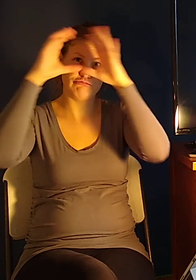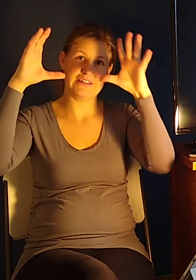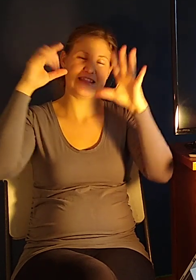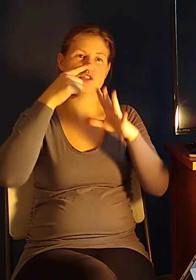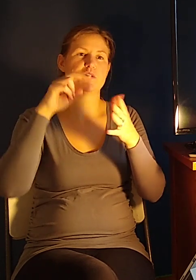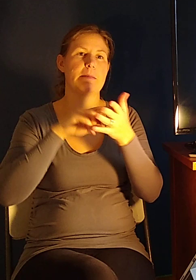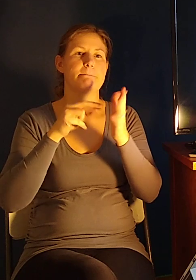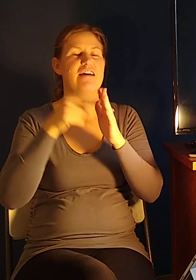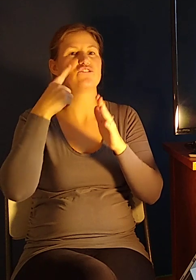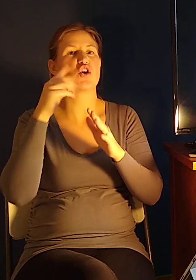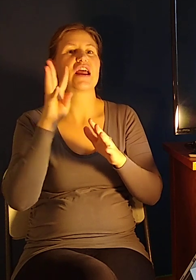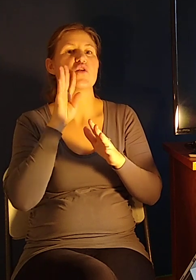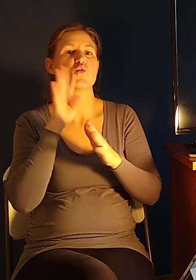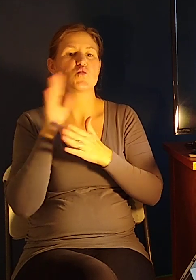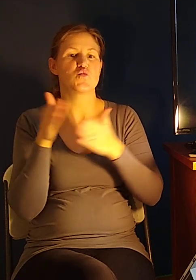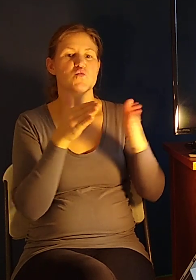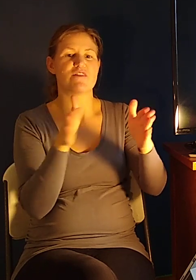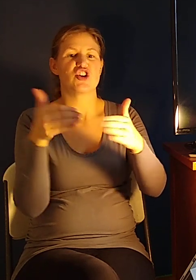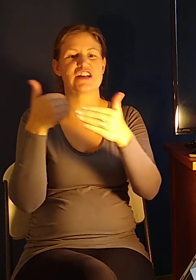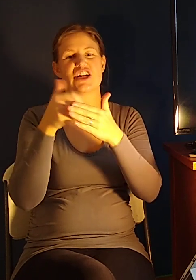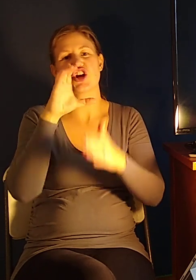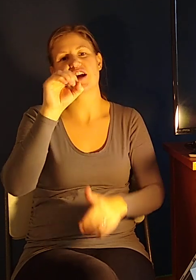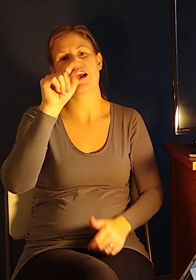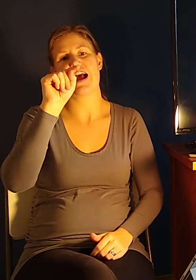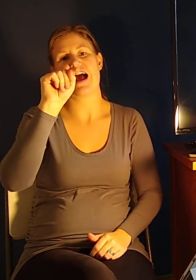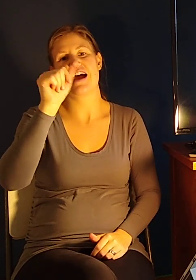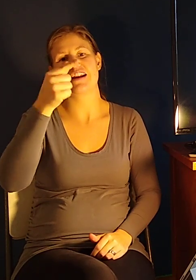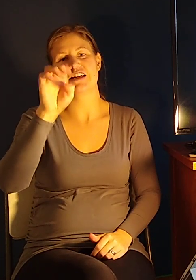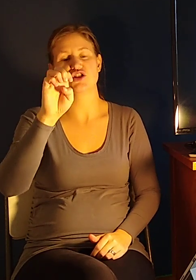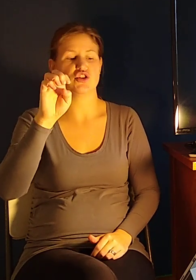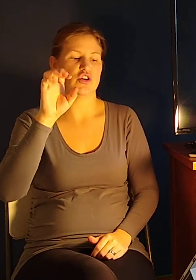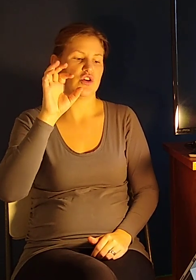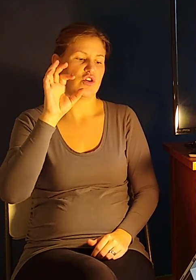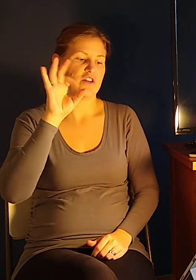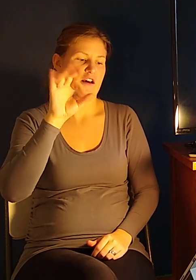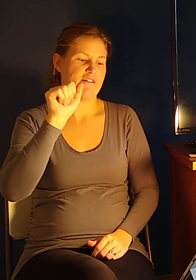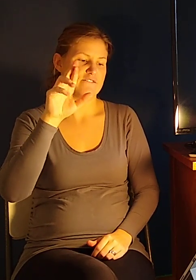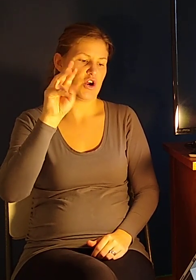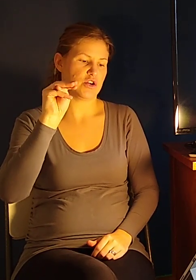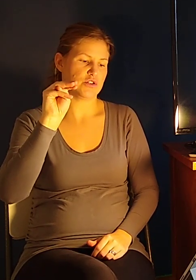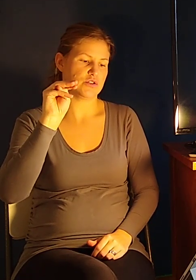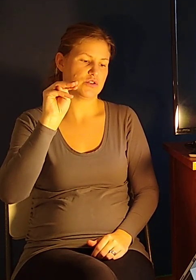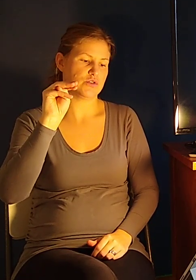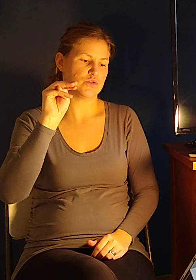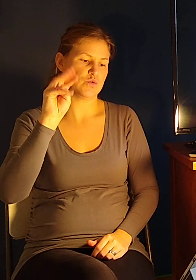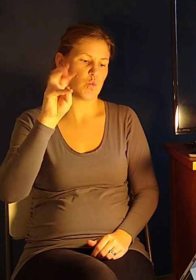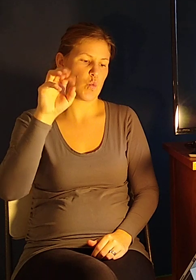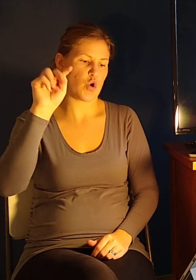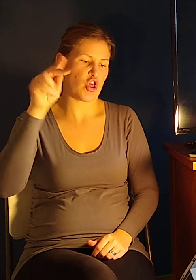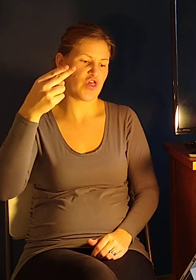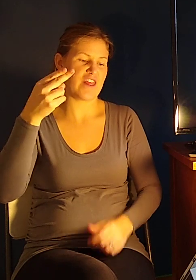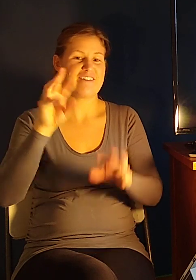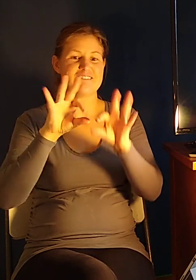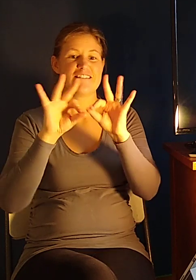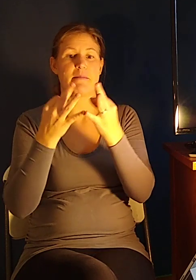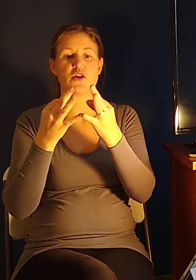a riverside cottage. So the Farnsworth family would come outside of, leave Chicago for the